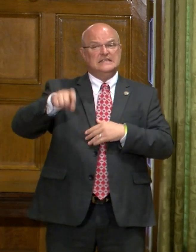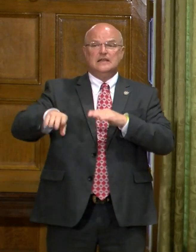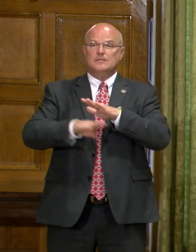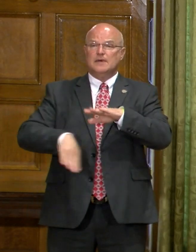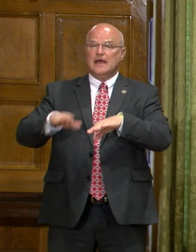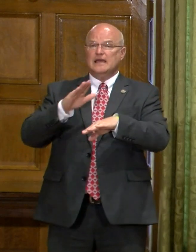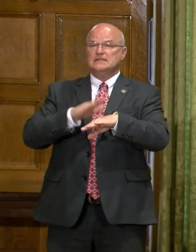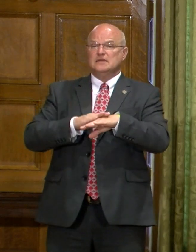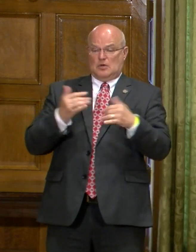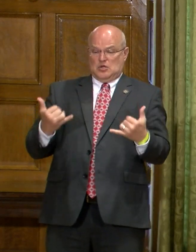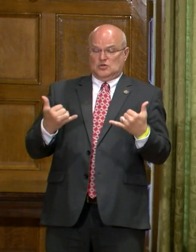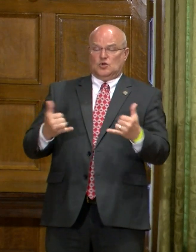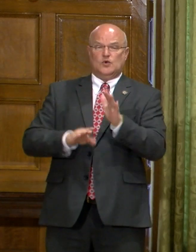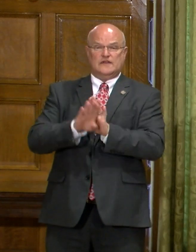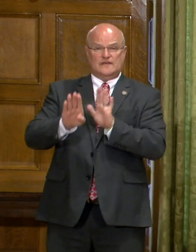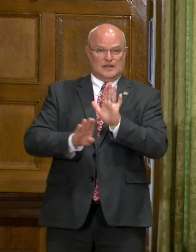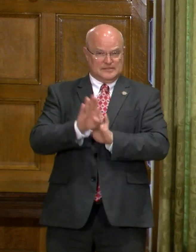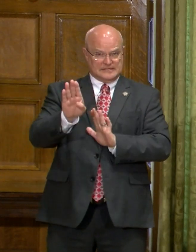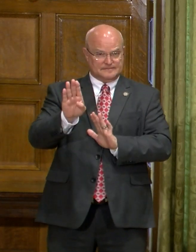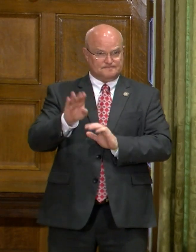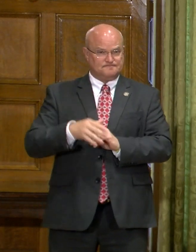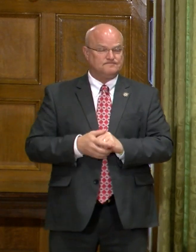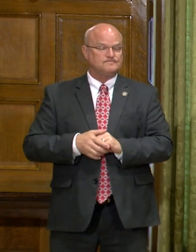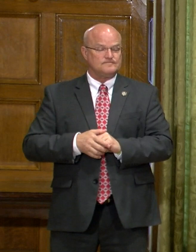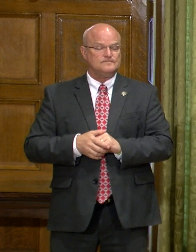based upon current developments.